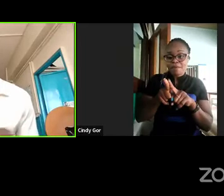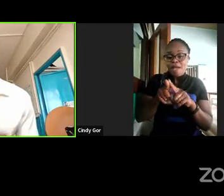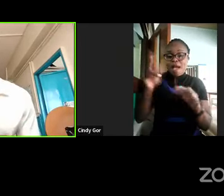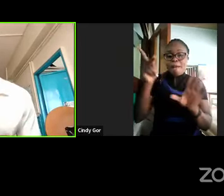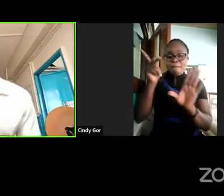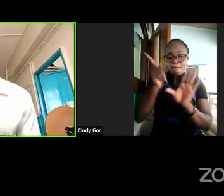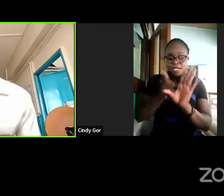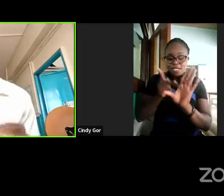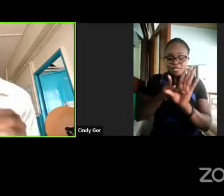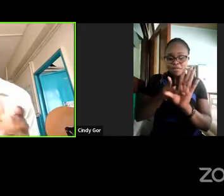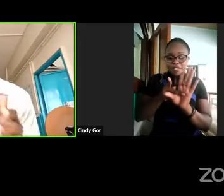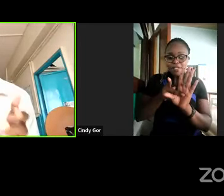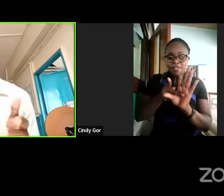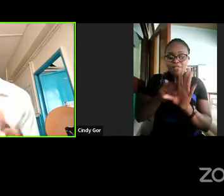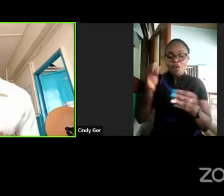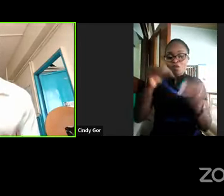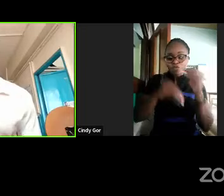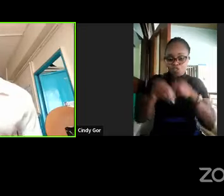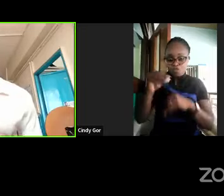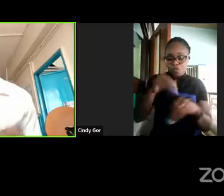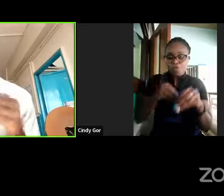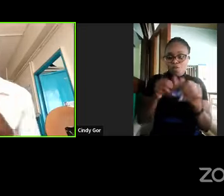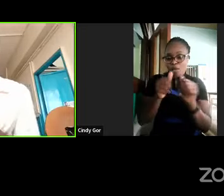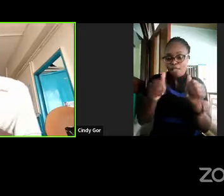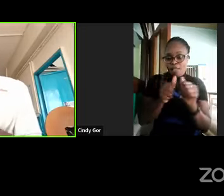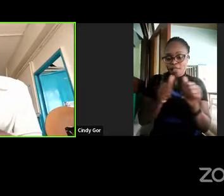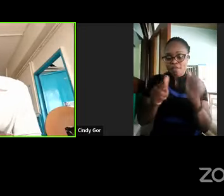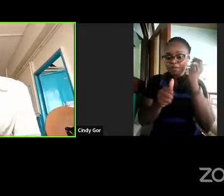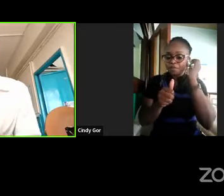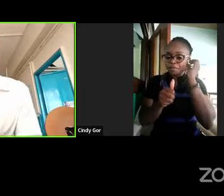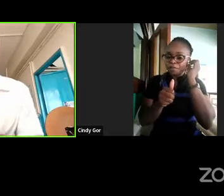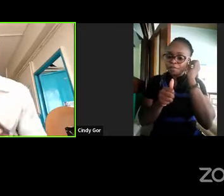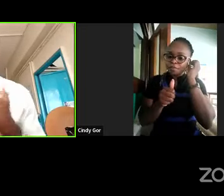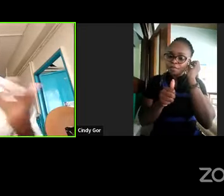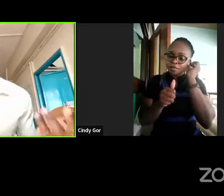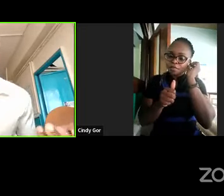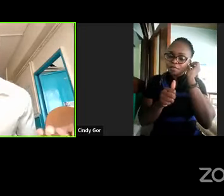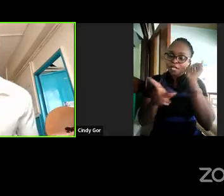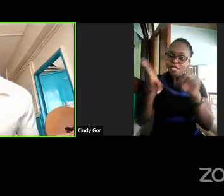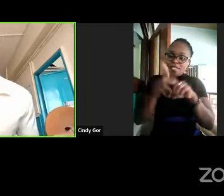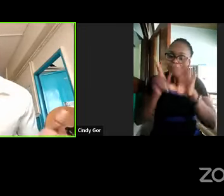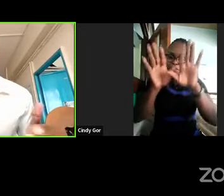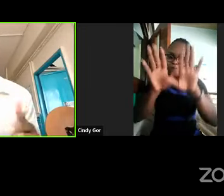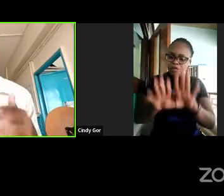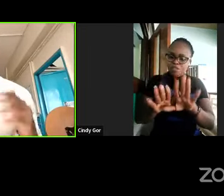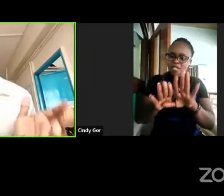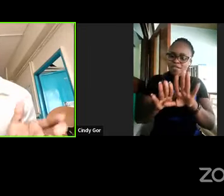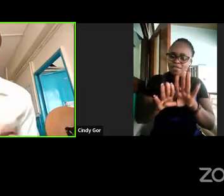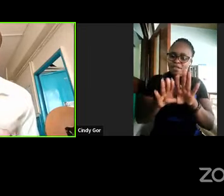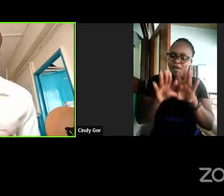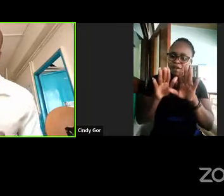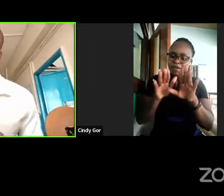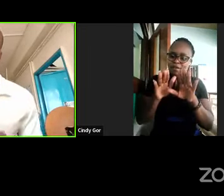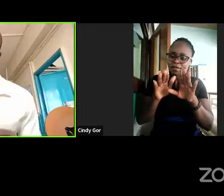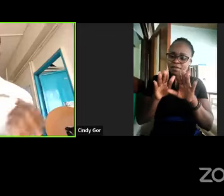specifically things, strategies that we can use to ensure that we raise awareness and promote inclusion and anti-corruption efforts. And one of